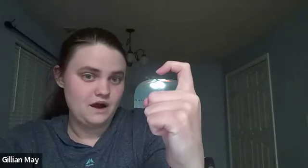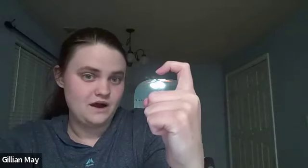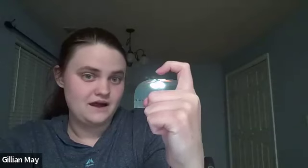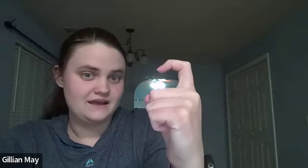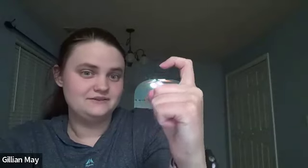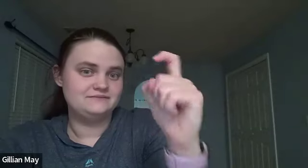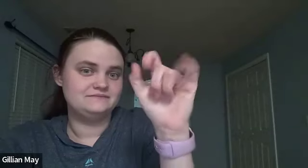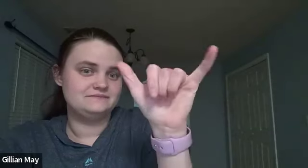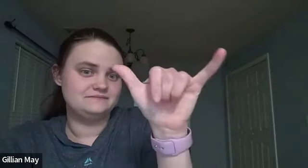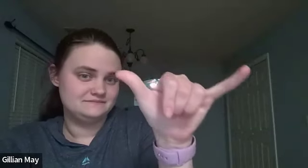Y.